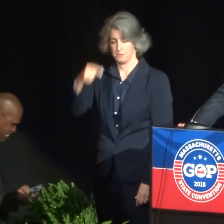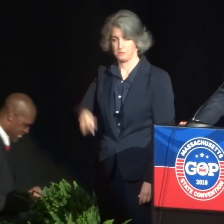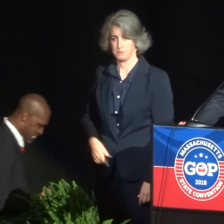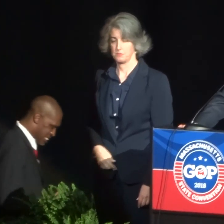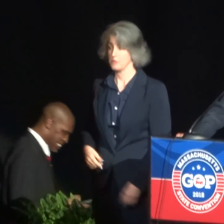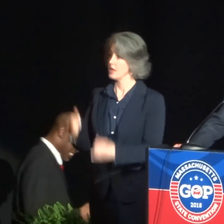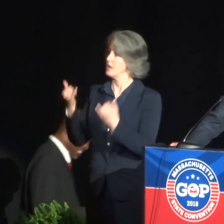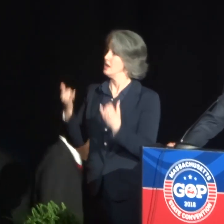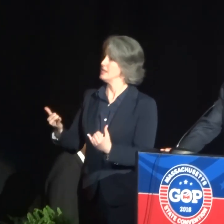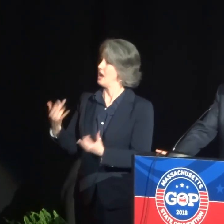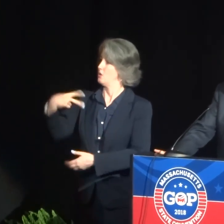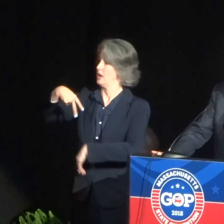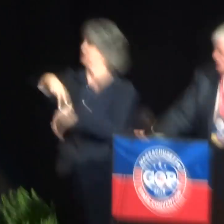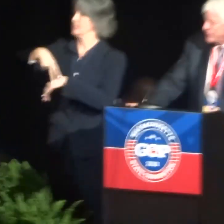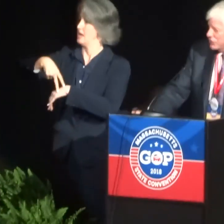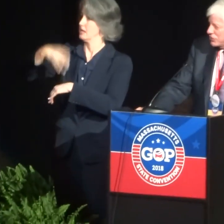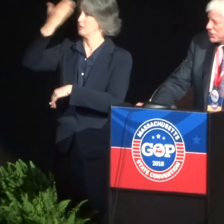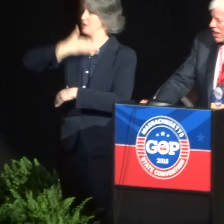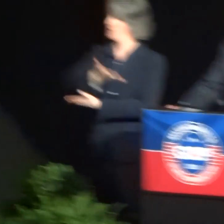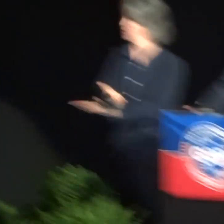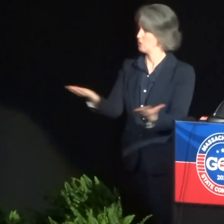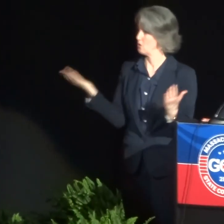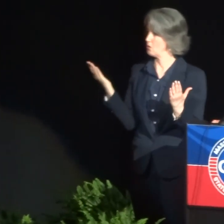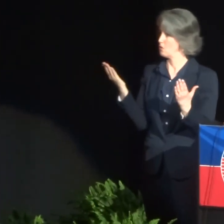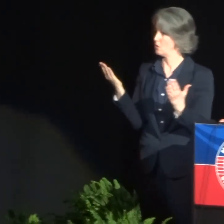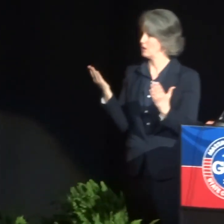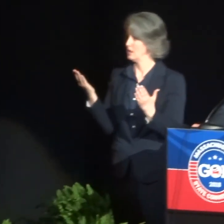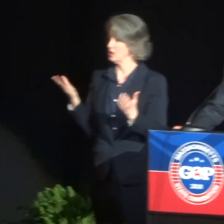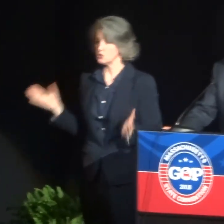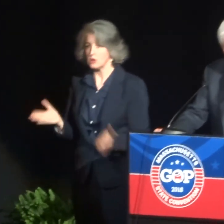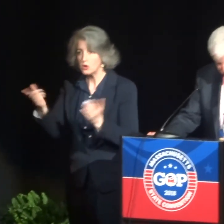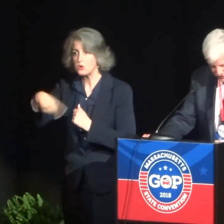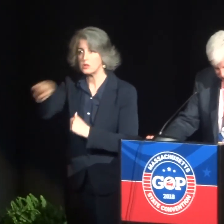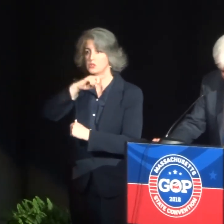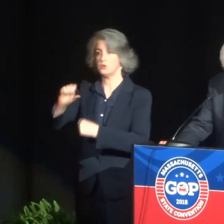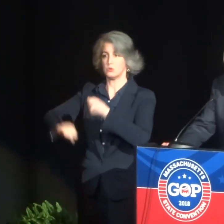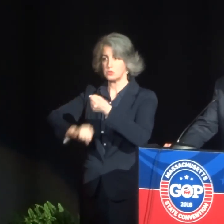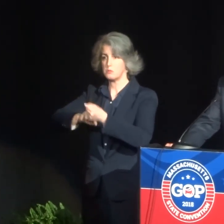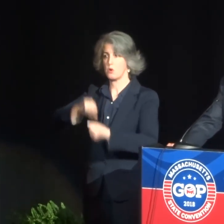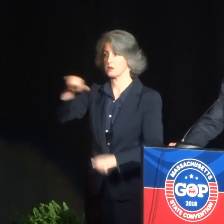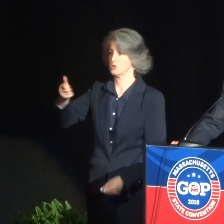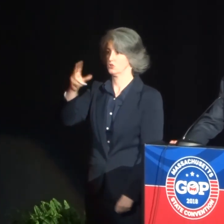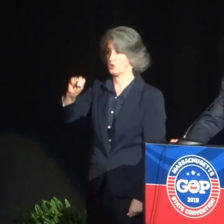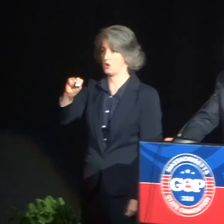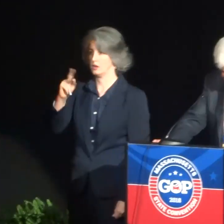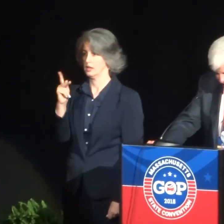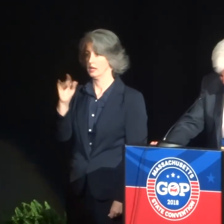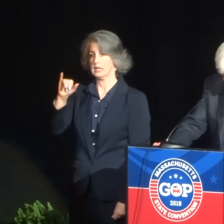And now I'm here standing before you today to urge all of you to support John Kingston.